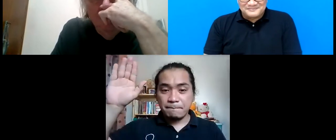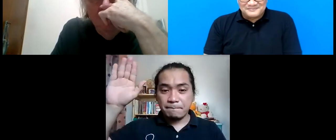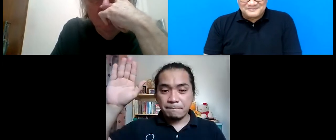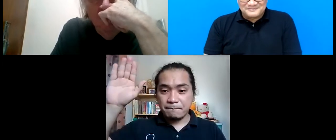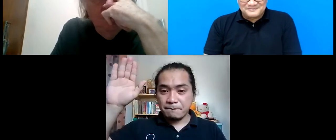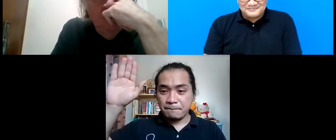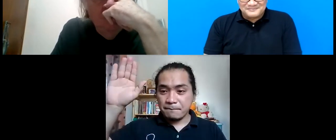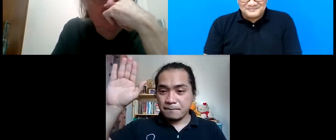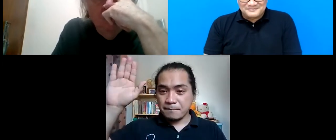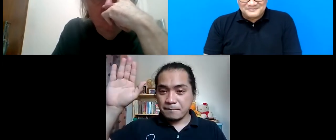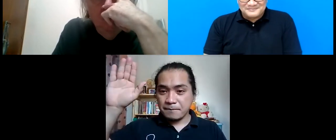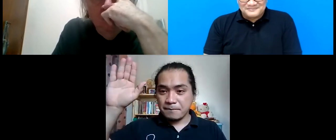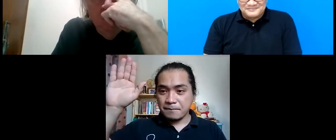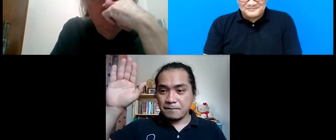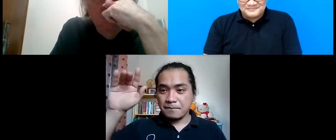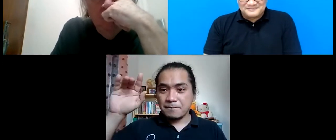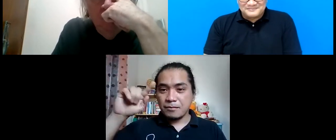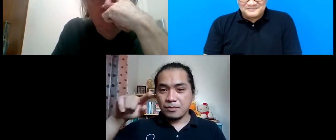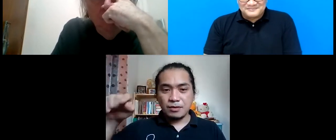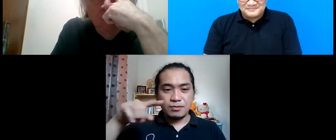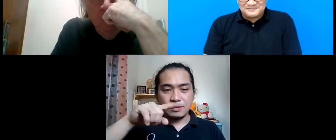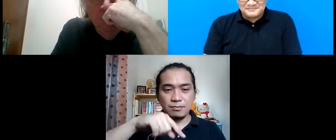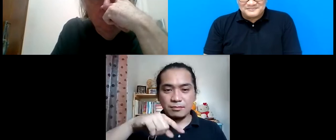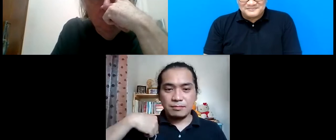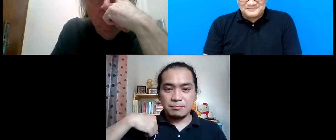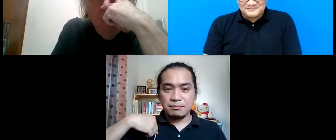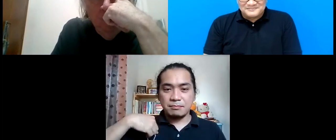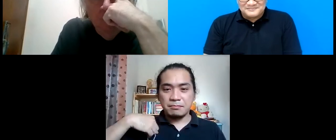Continue with the lessons. All right.